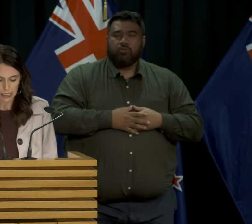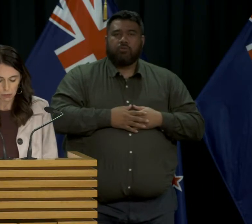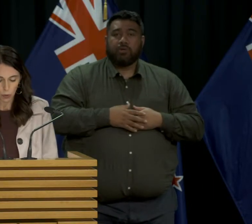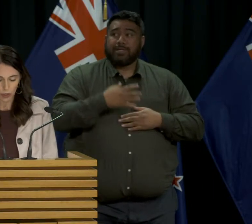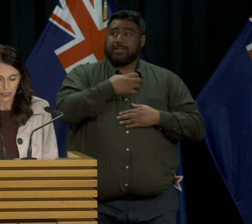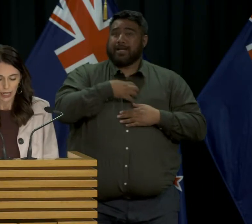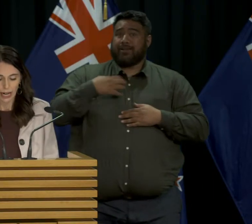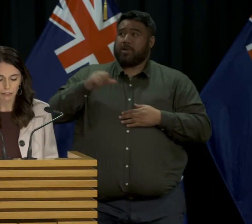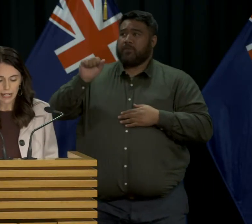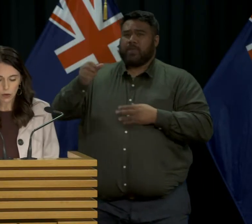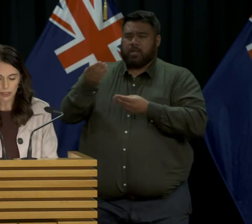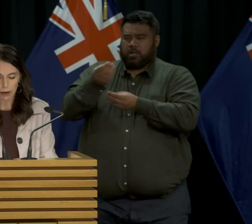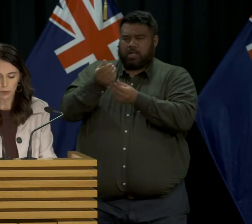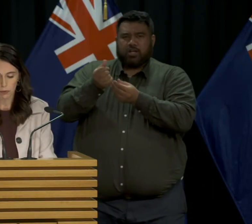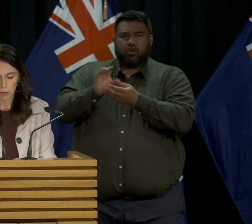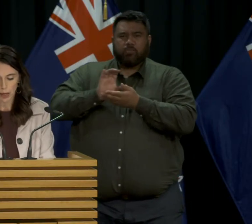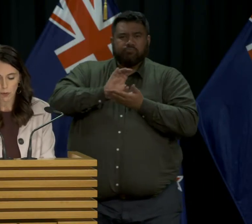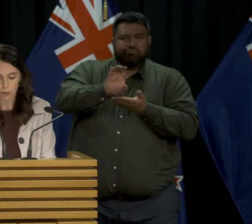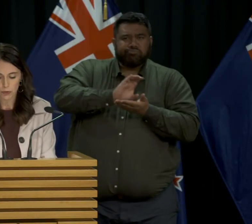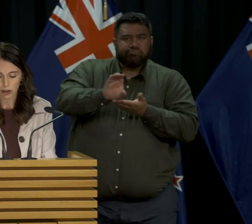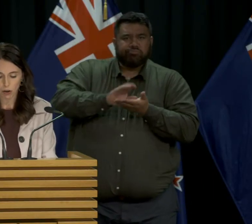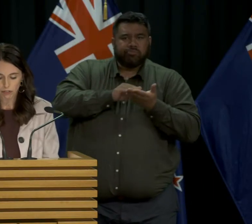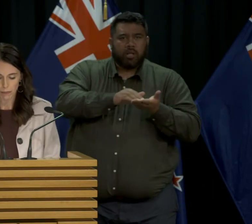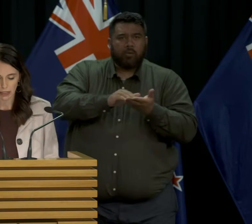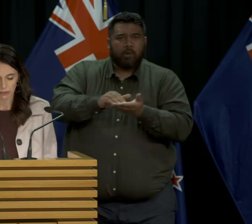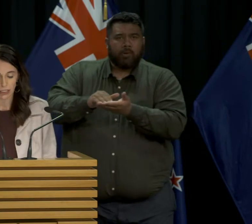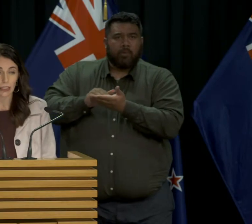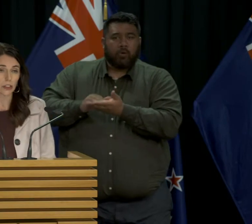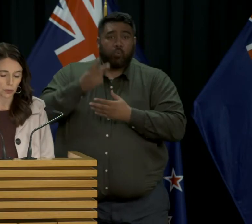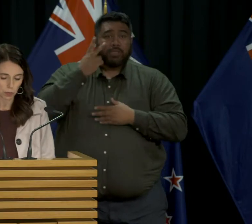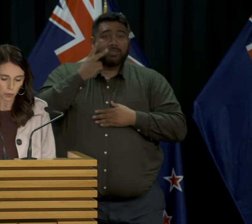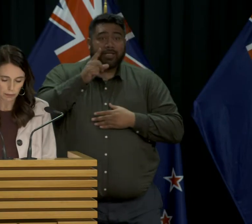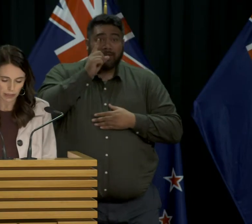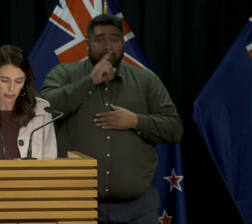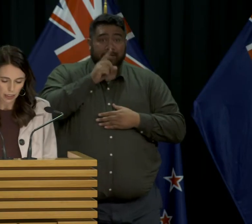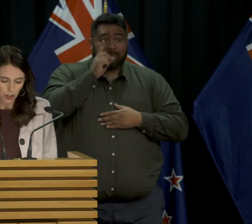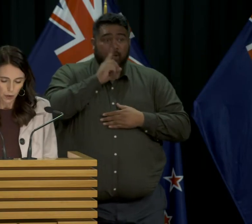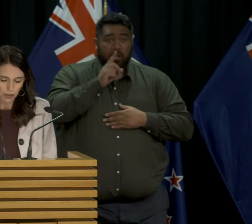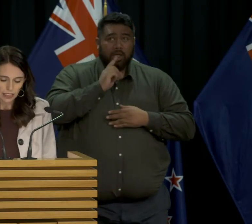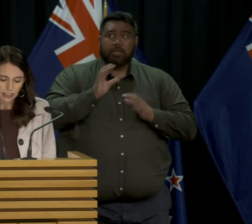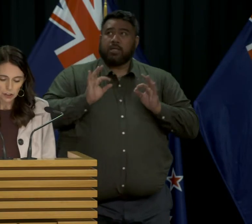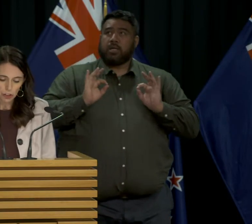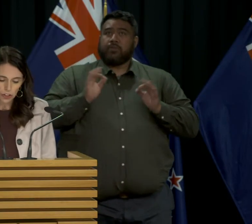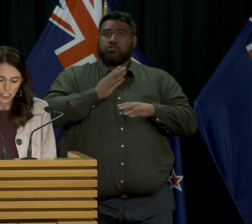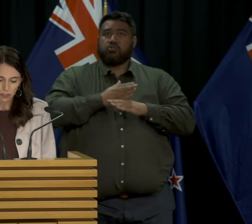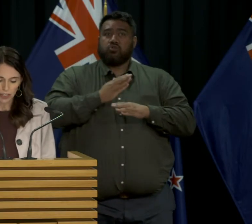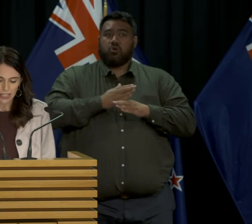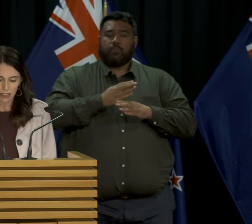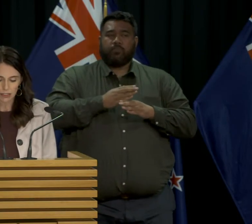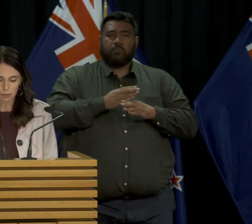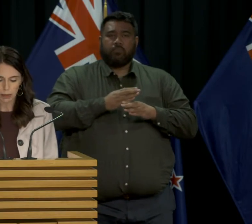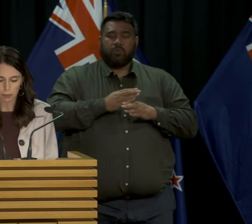response has supported a record number of people moving off a benefit and into employment, with nearly